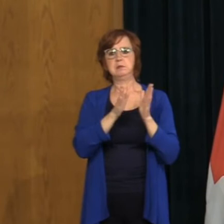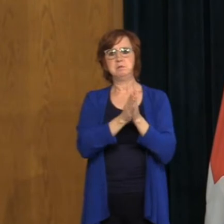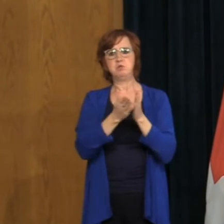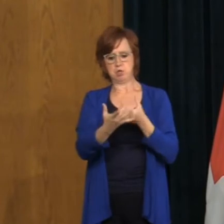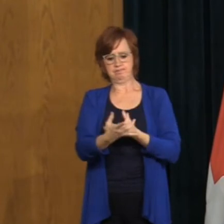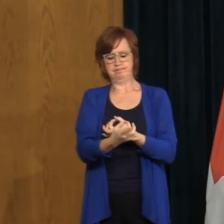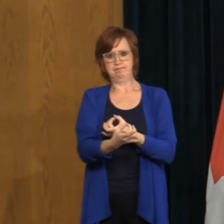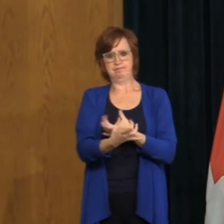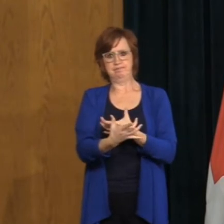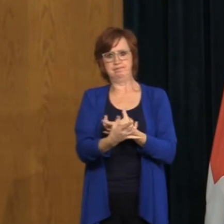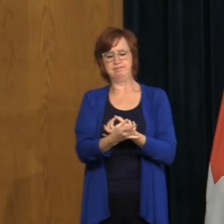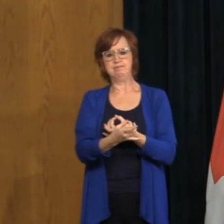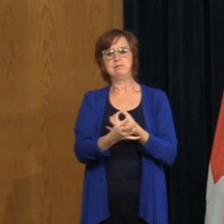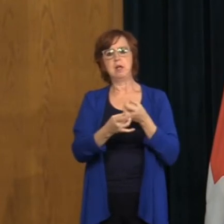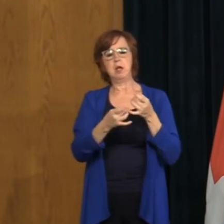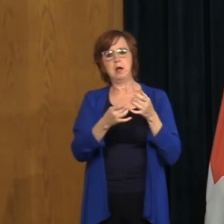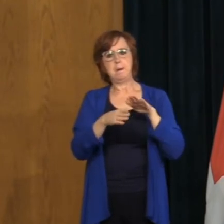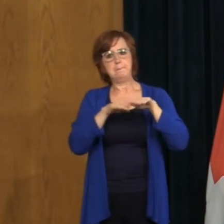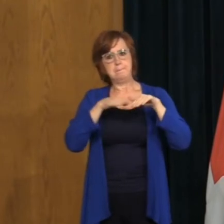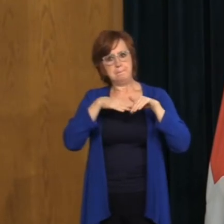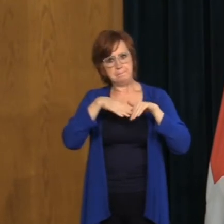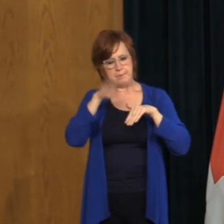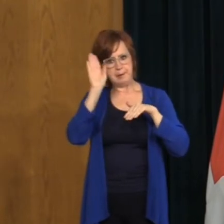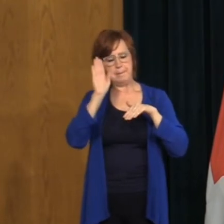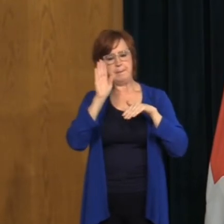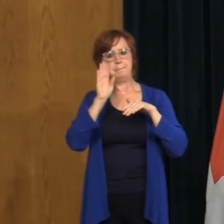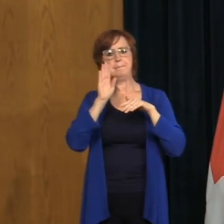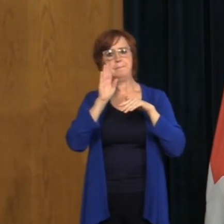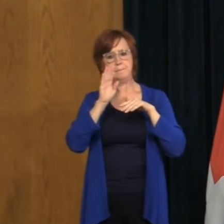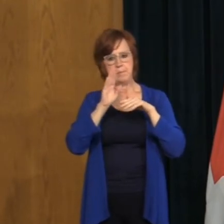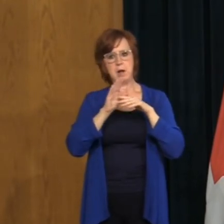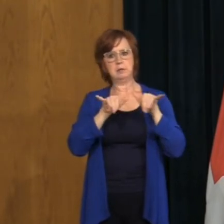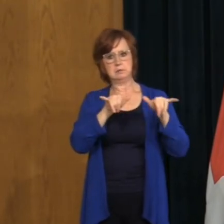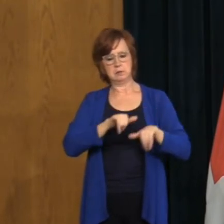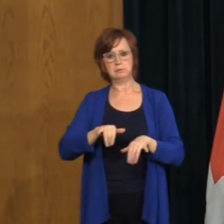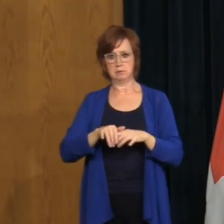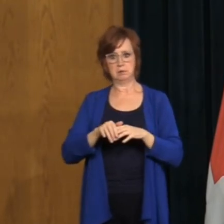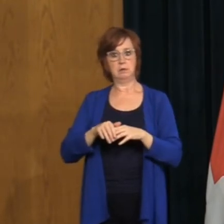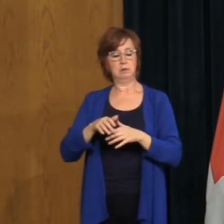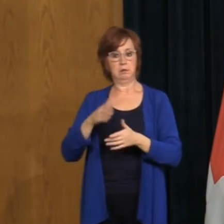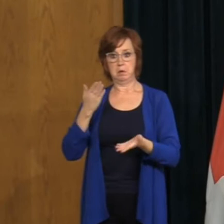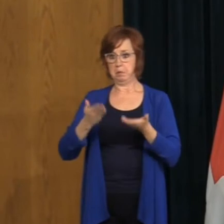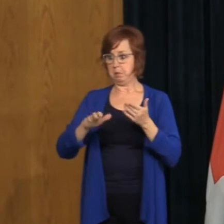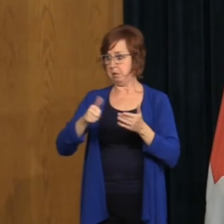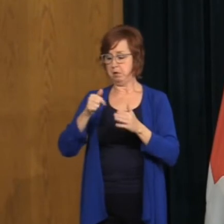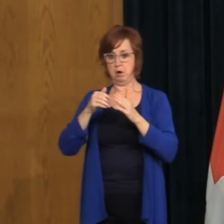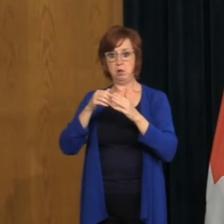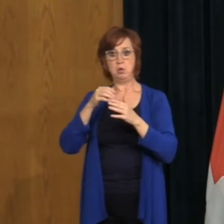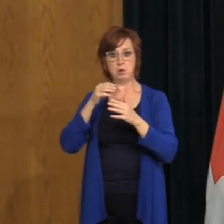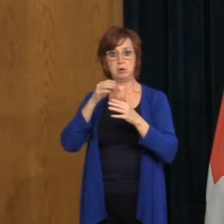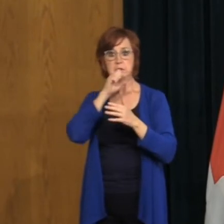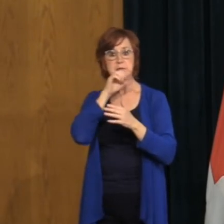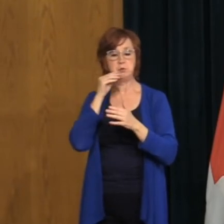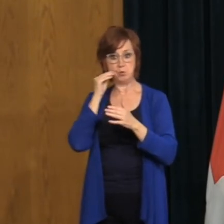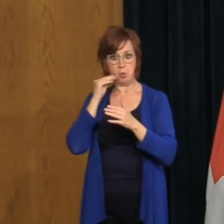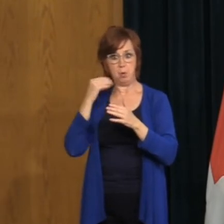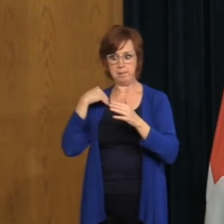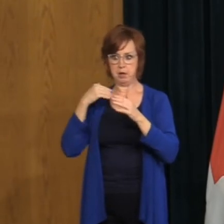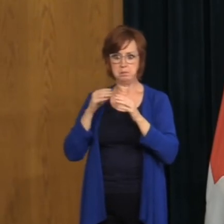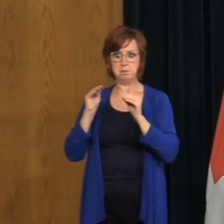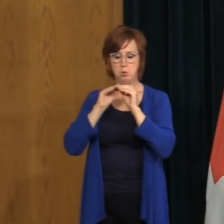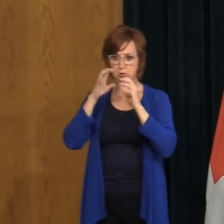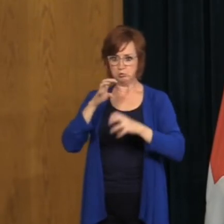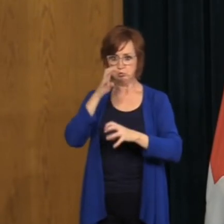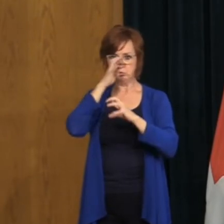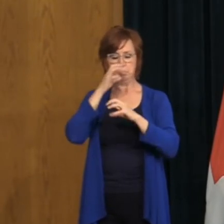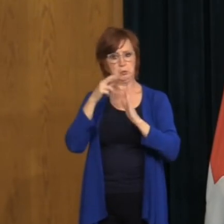certainly do have program guidelines for special care homes, which are considered the minimum standards here in the province. And we are